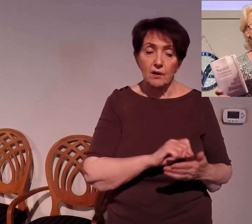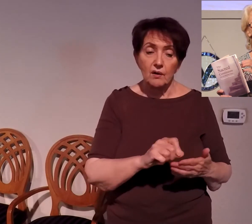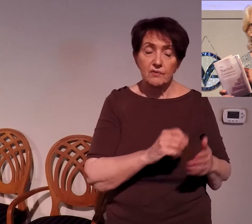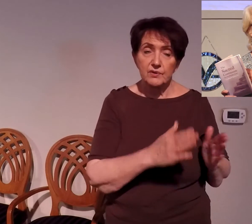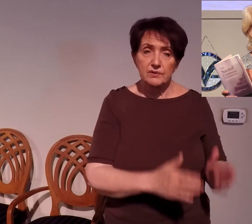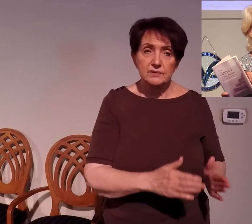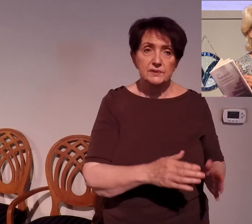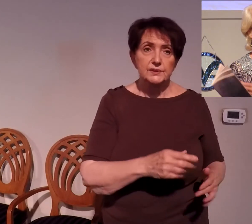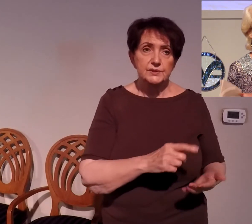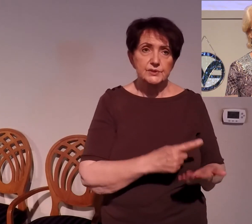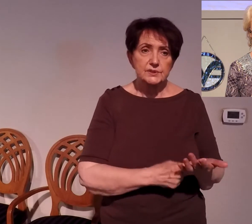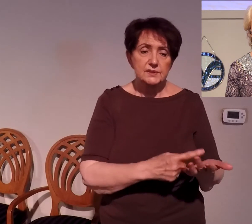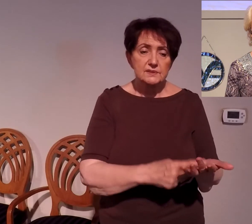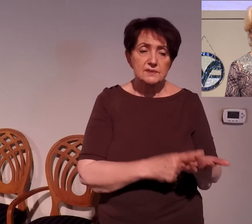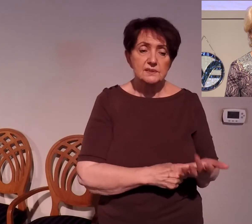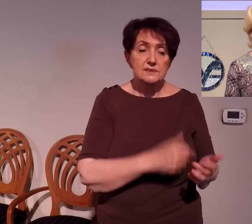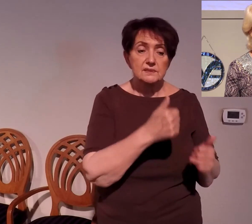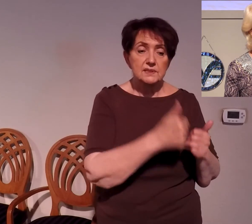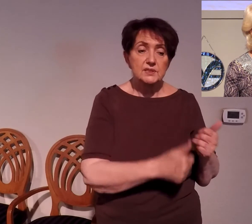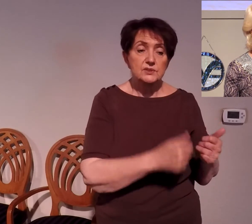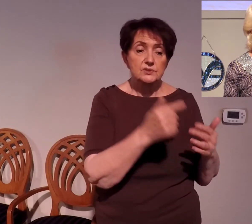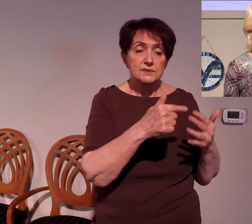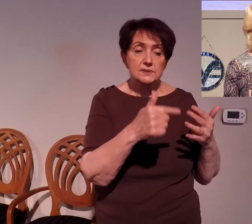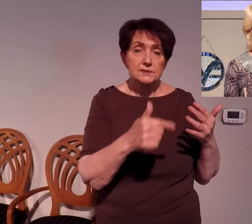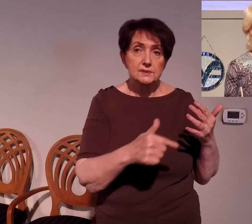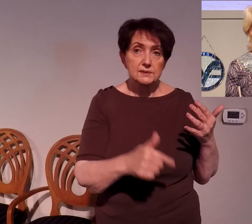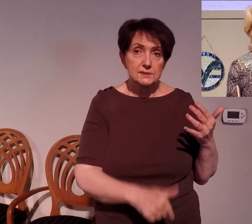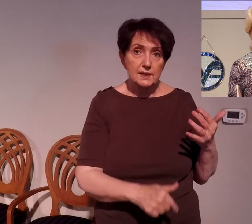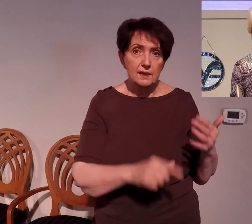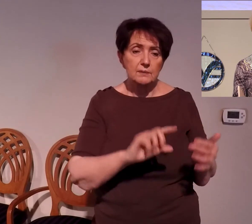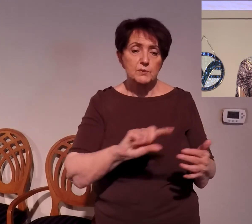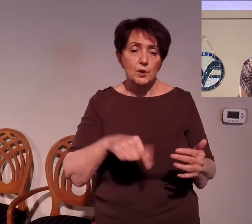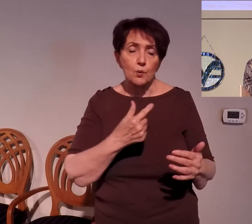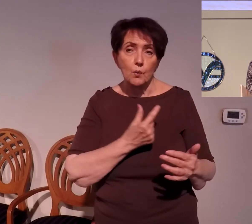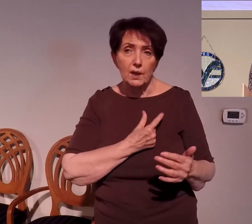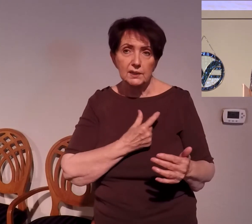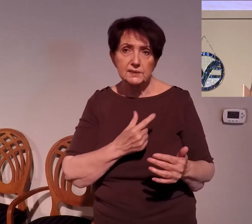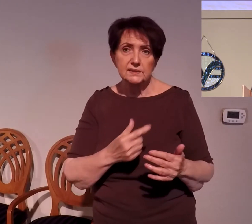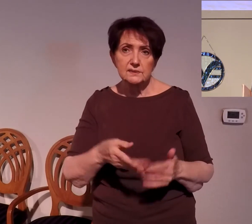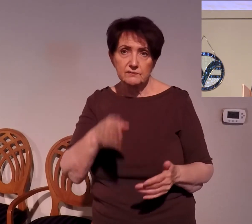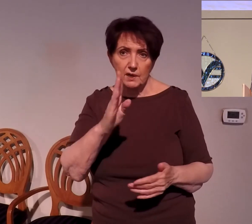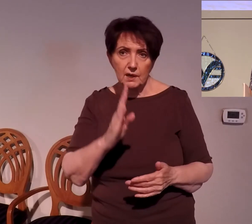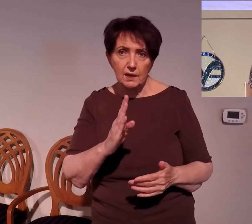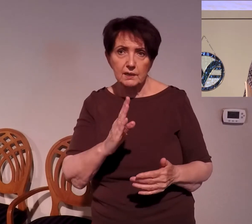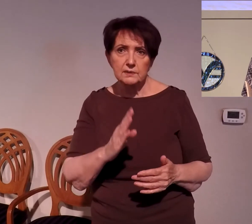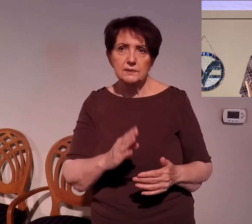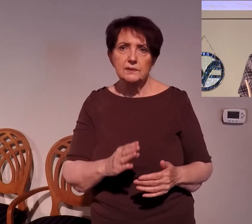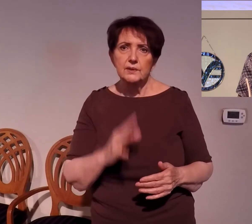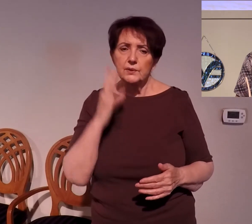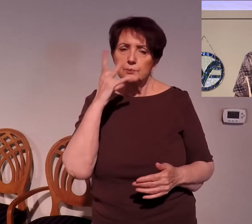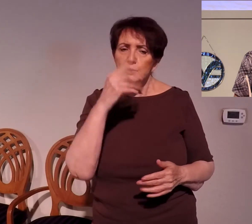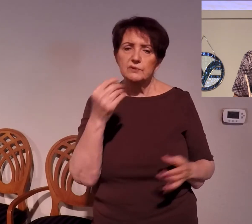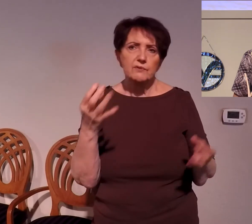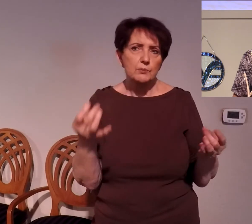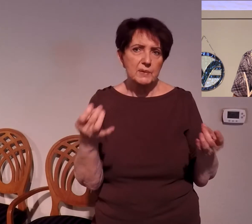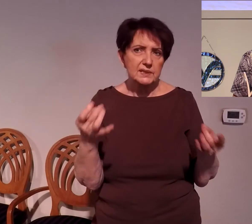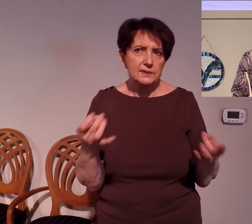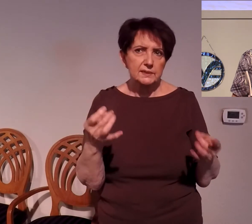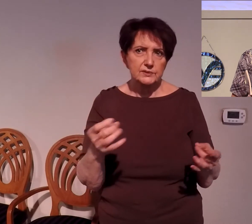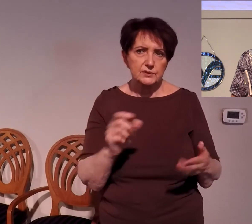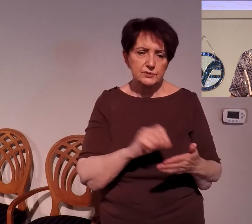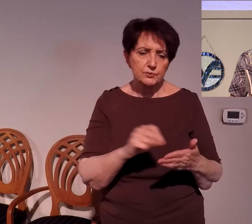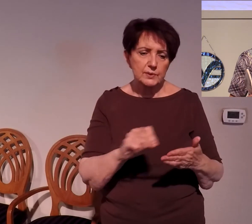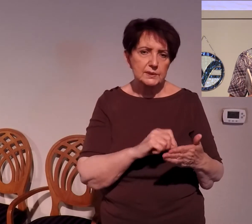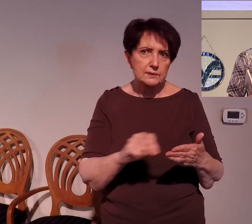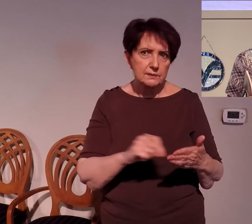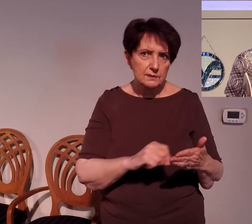going to talk about the qualities, some of the qualities in the back. They're beautiful meditations on the qualities because we want to grasp